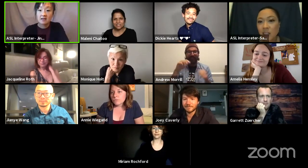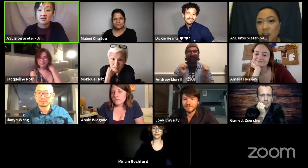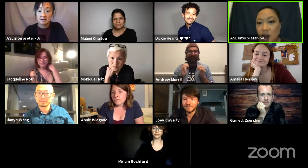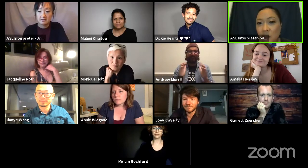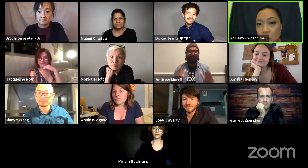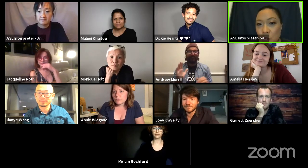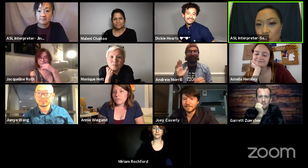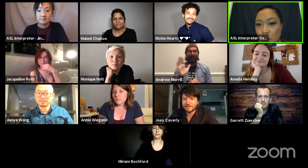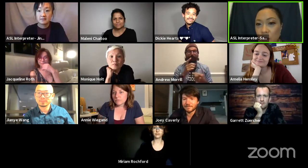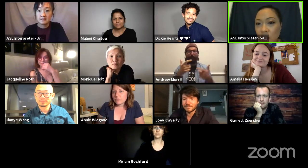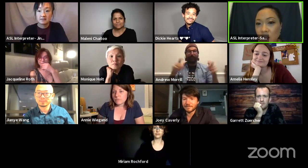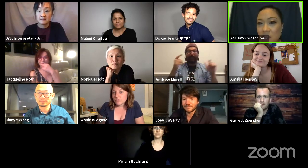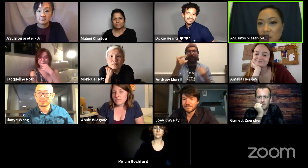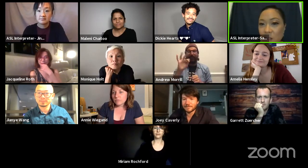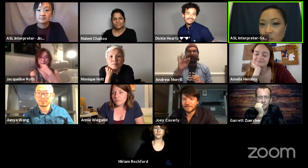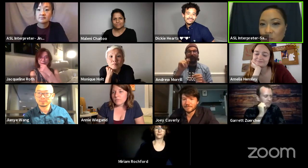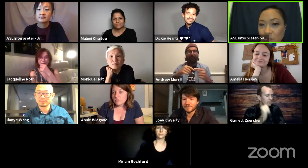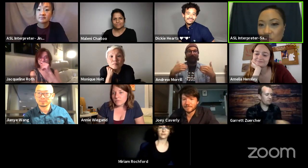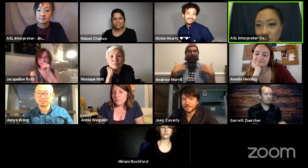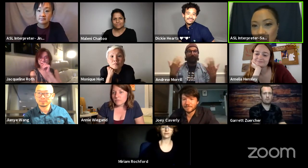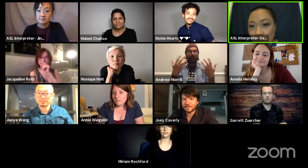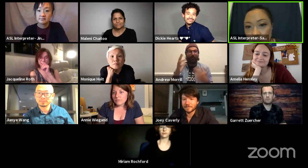Yeah, there are two different things.